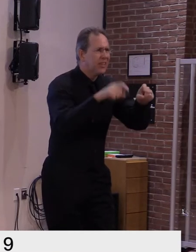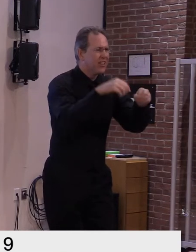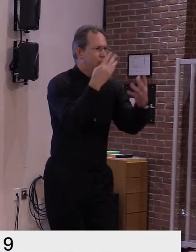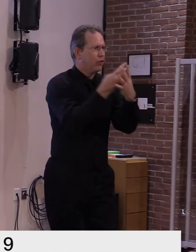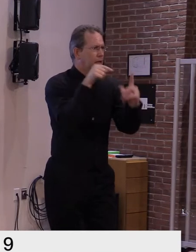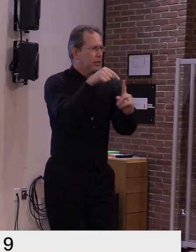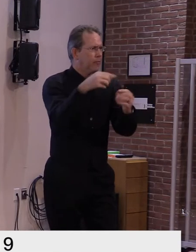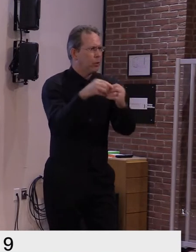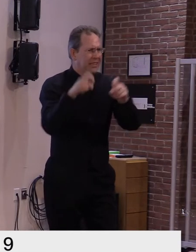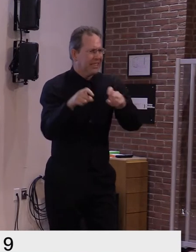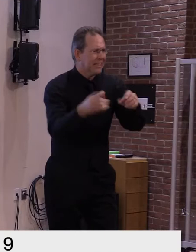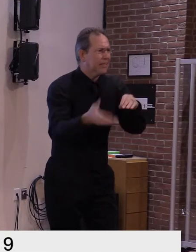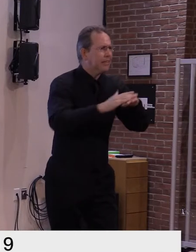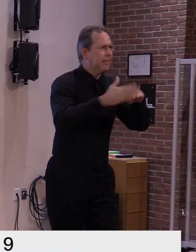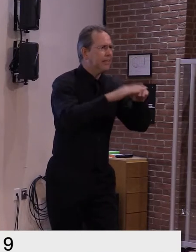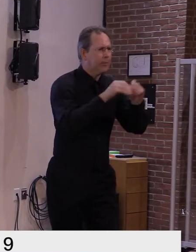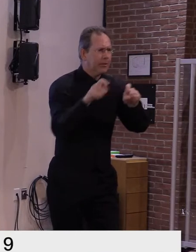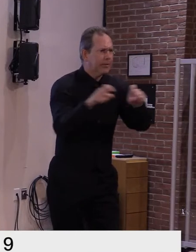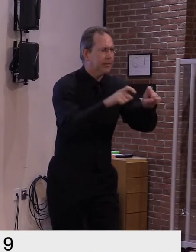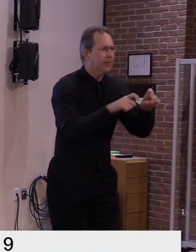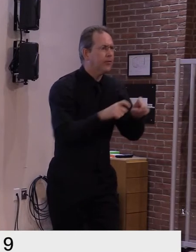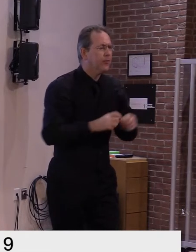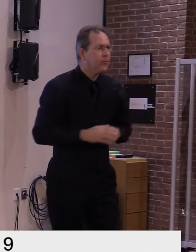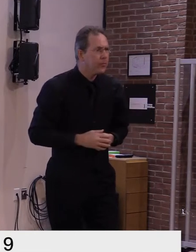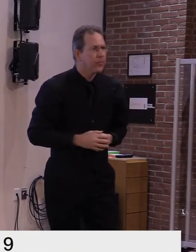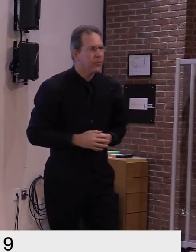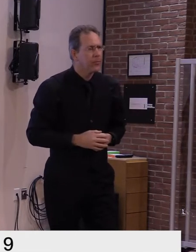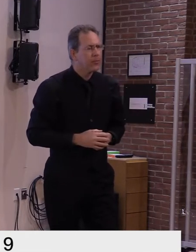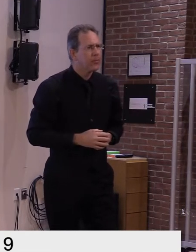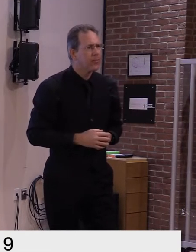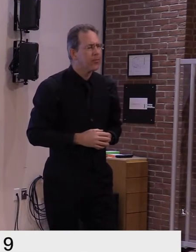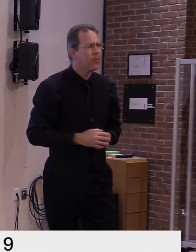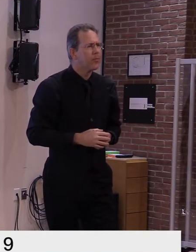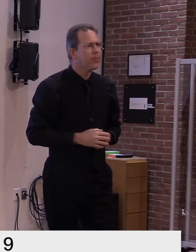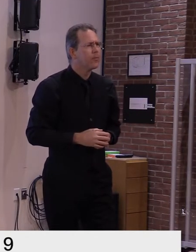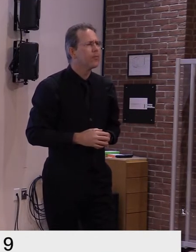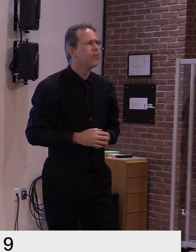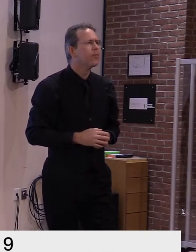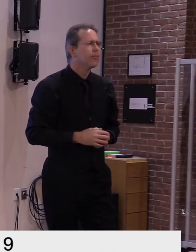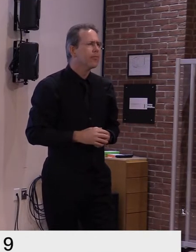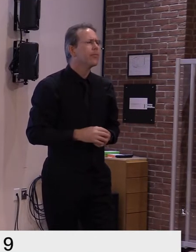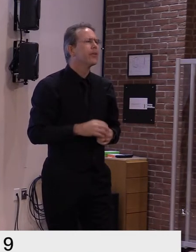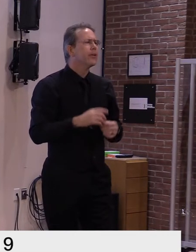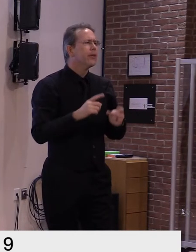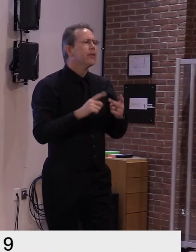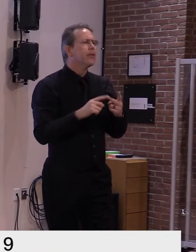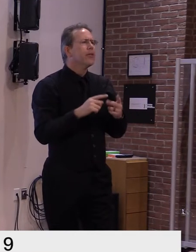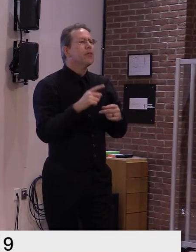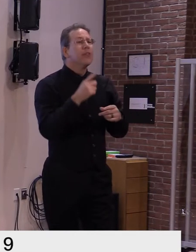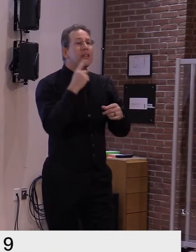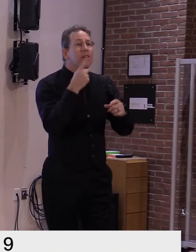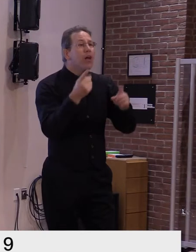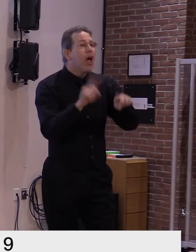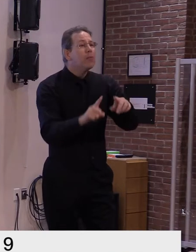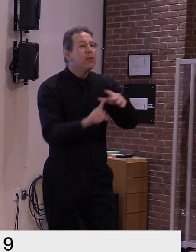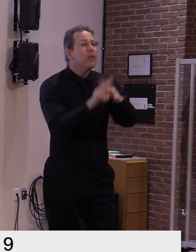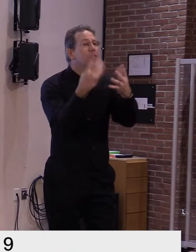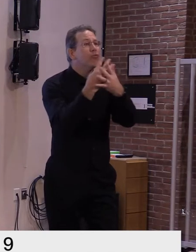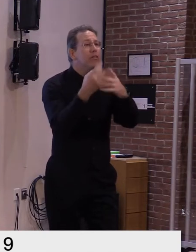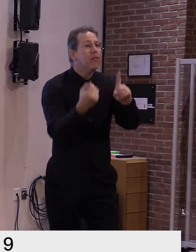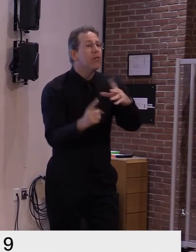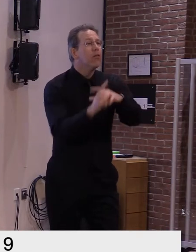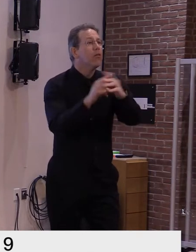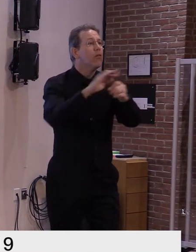facility-wide testing. We also do full or modified lockdown in place for all Vermont correctional facilities